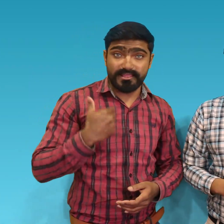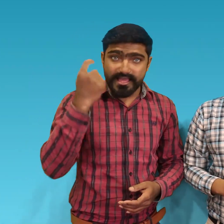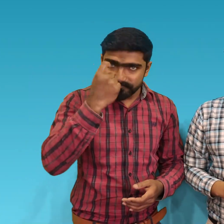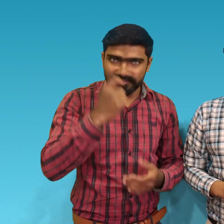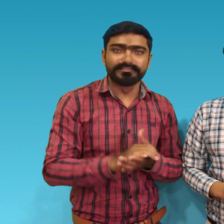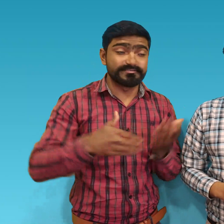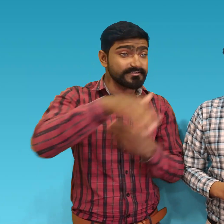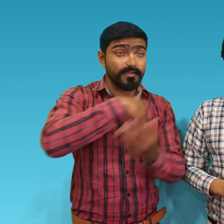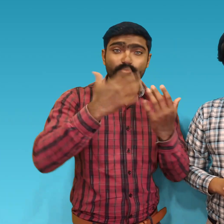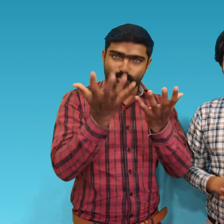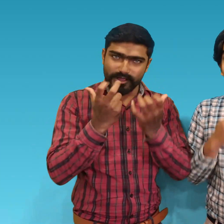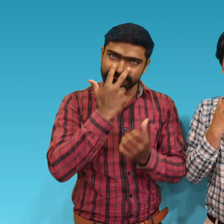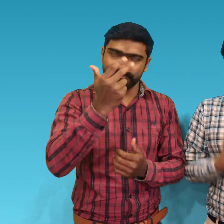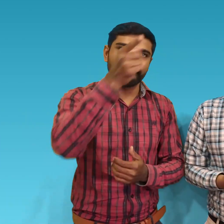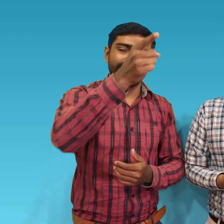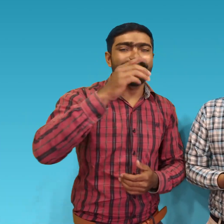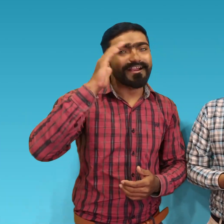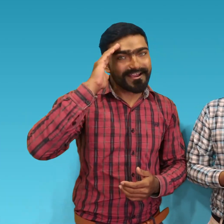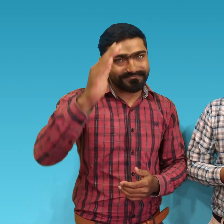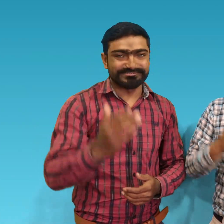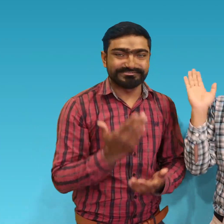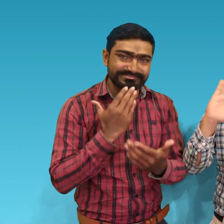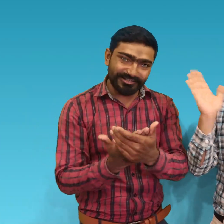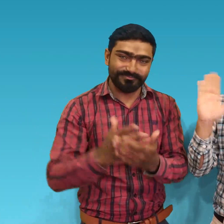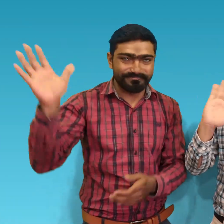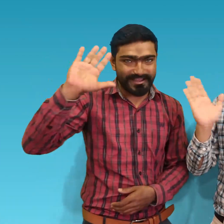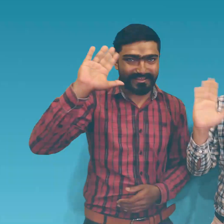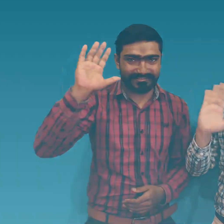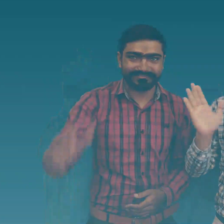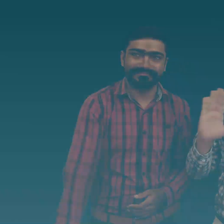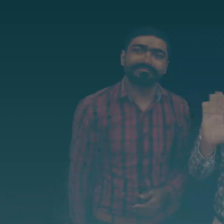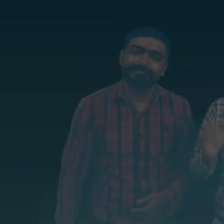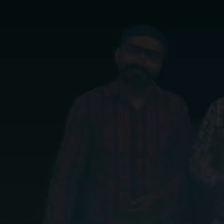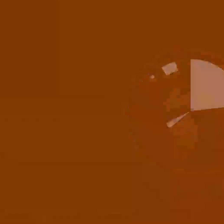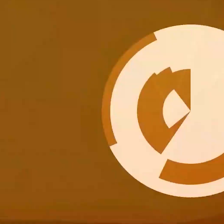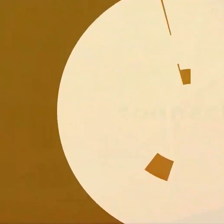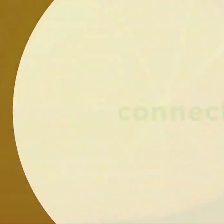hope to see all of you there. Thank you so much. Allah.